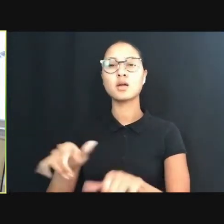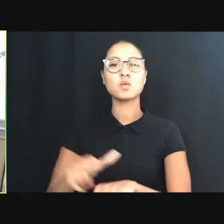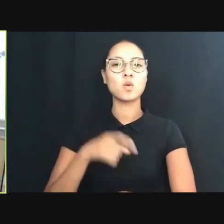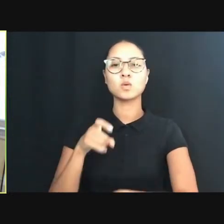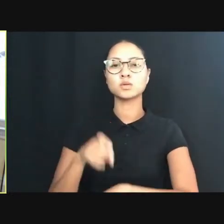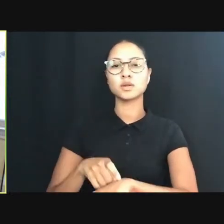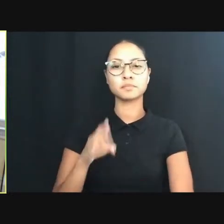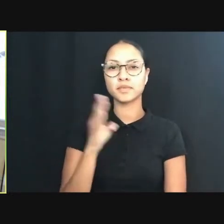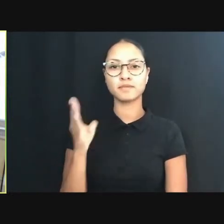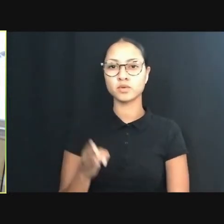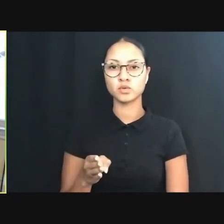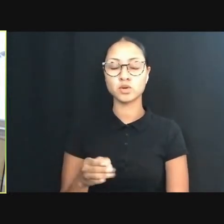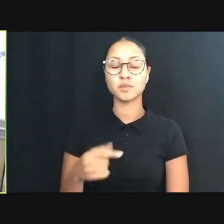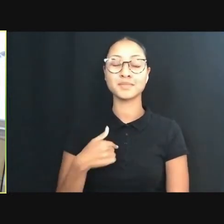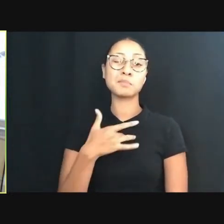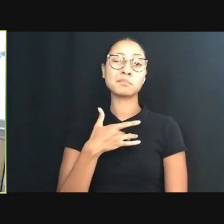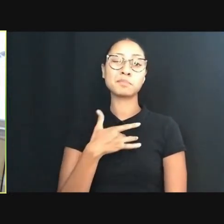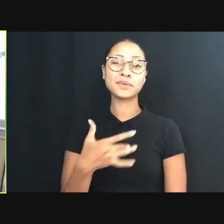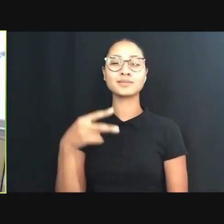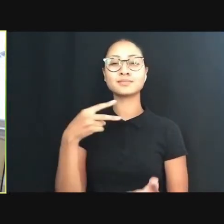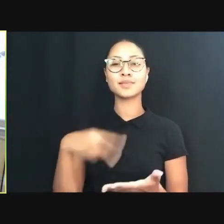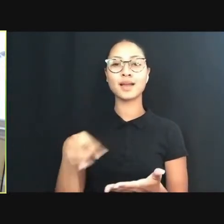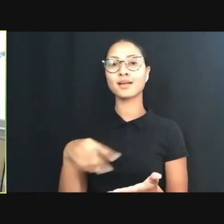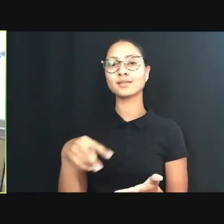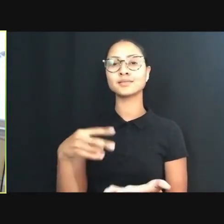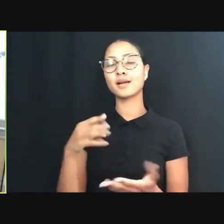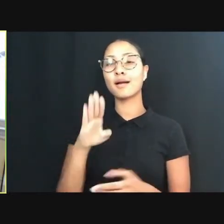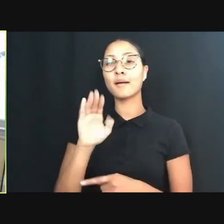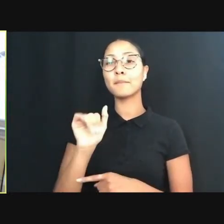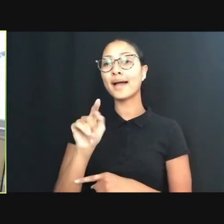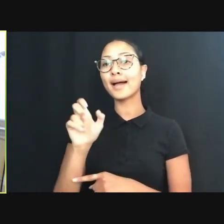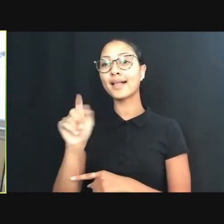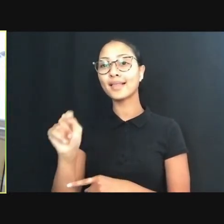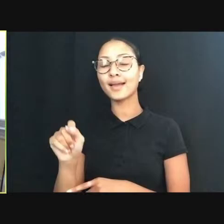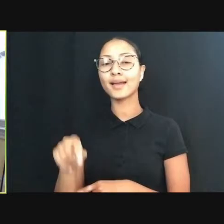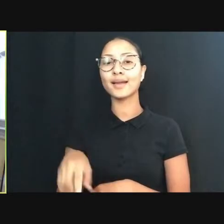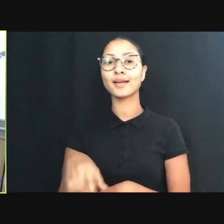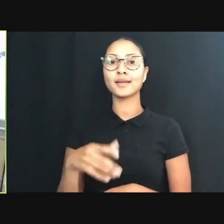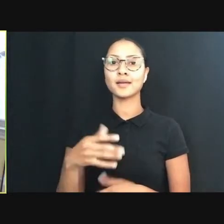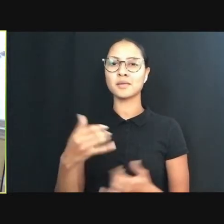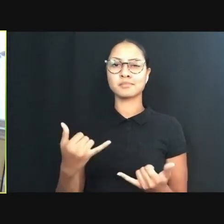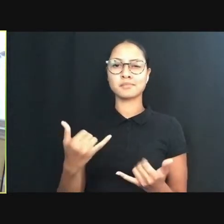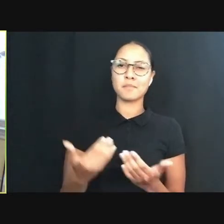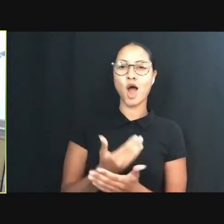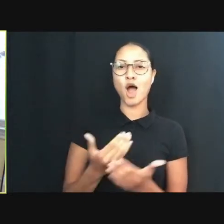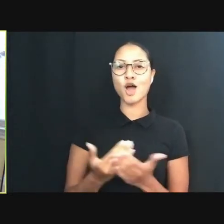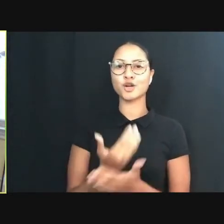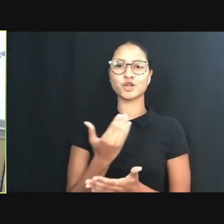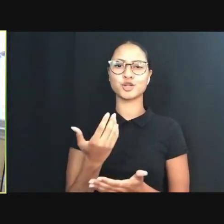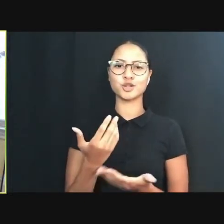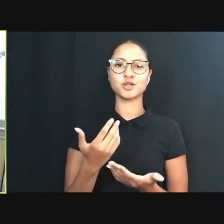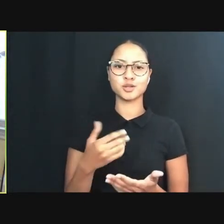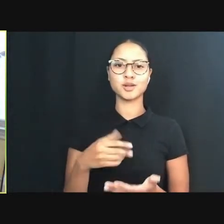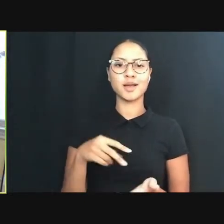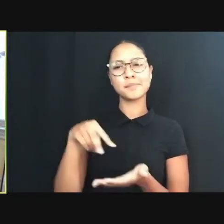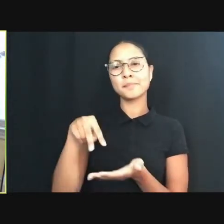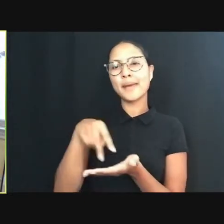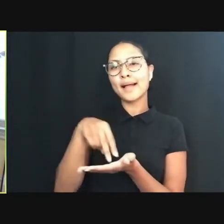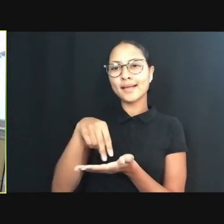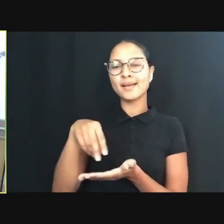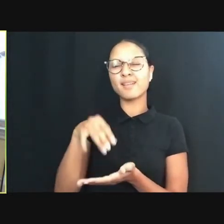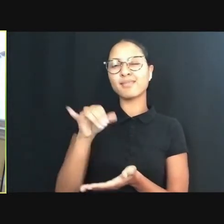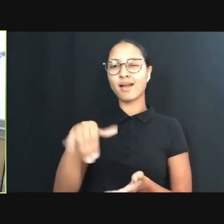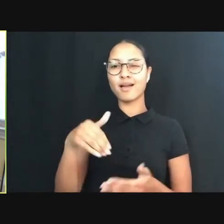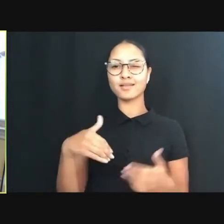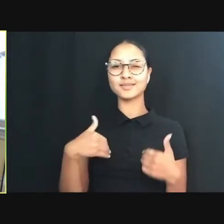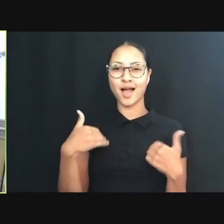ballet, tap and modern. Anything you could do like at a mall, like a strip mall type dance situation. That's what I was in when I was little, right? So then when I